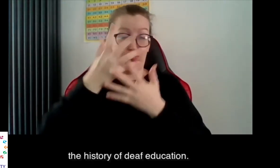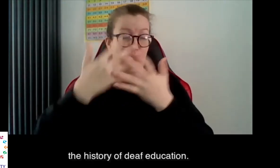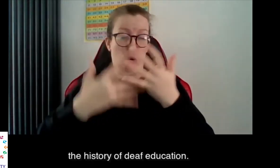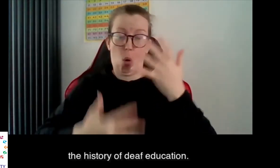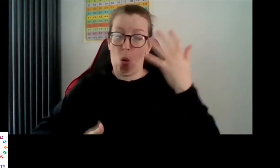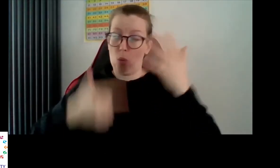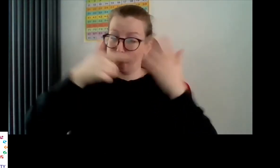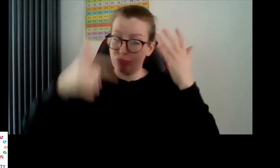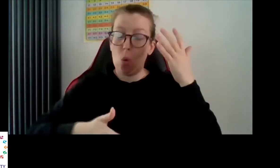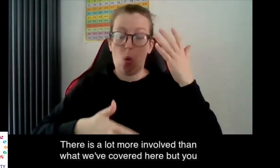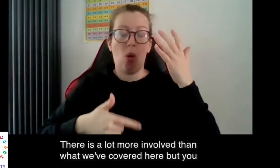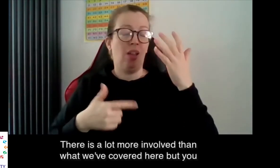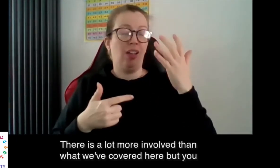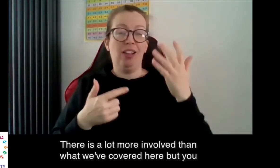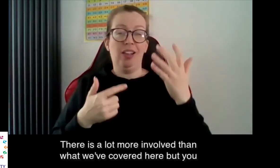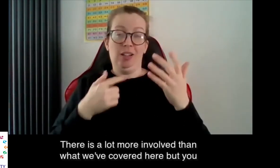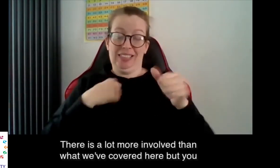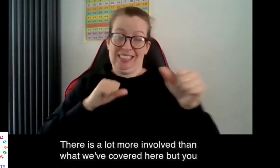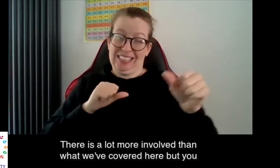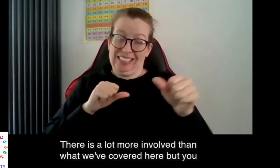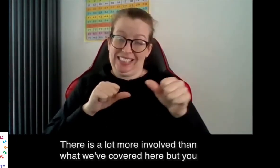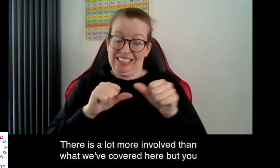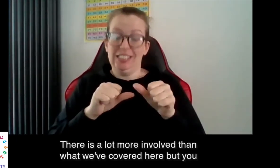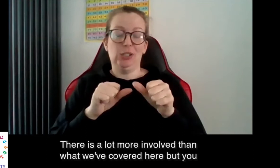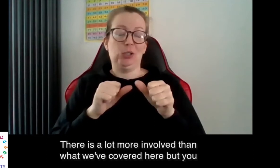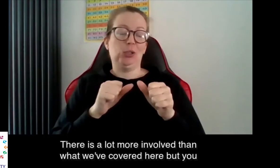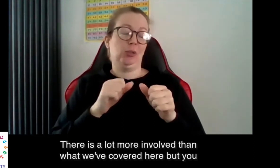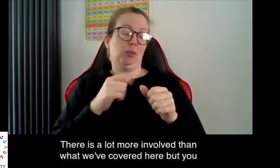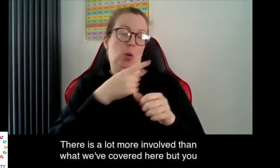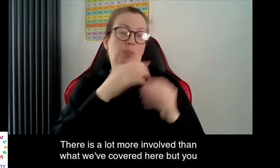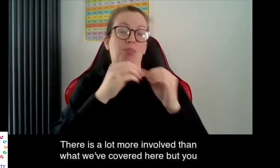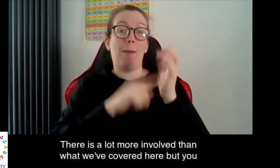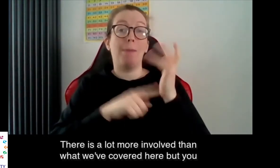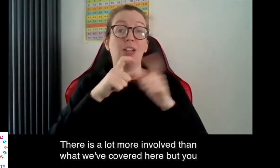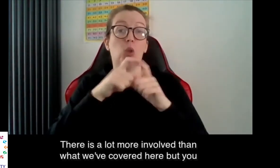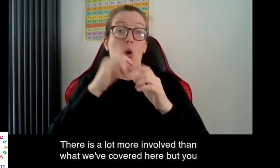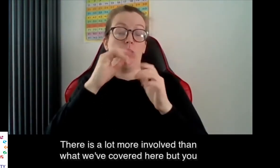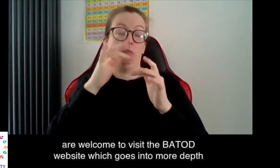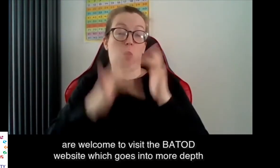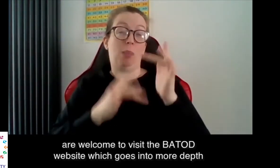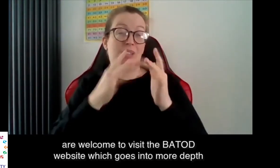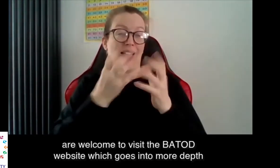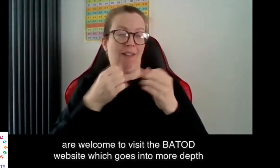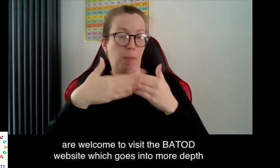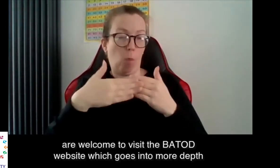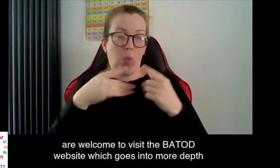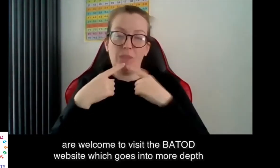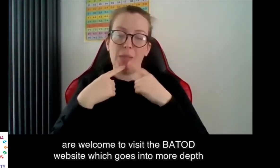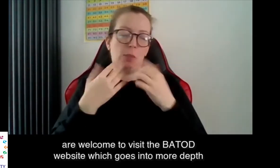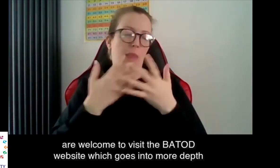education. There is a lot more involved than what we've covered here, but you are welcome to visit the BATOD website, which goes